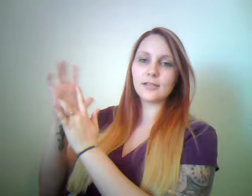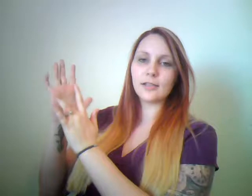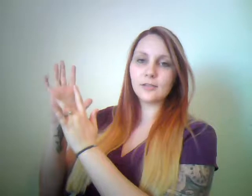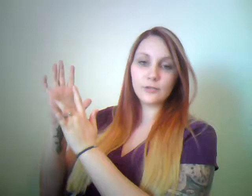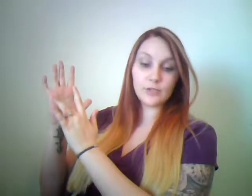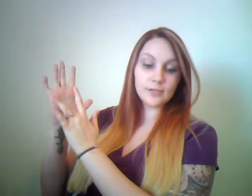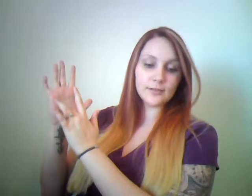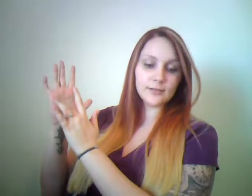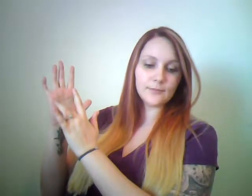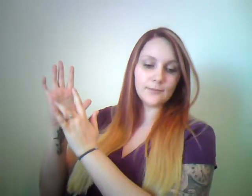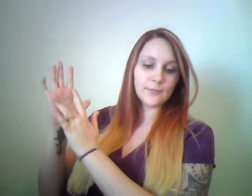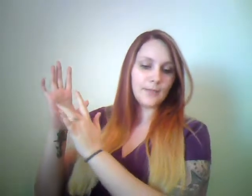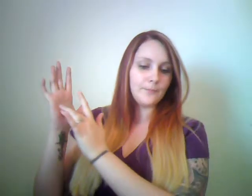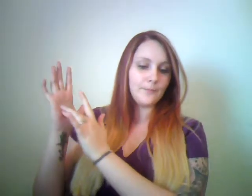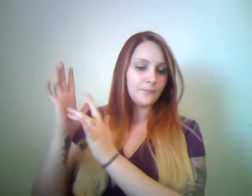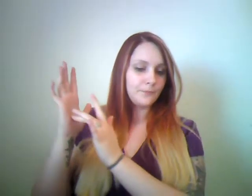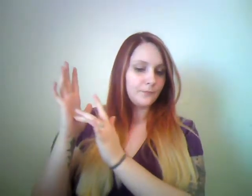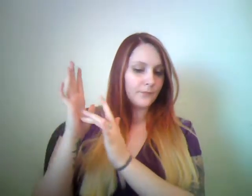sign Jesus, okay?